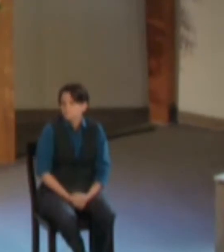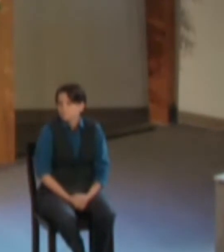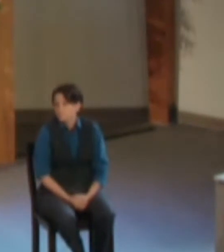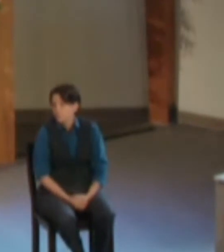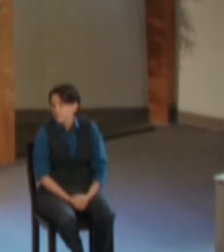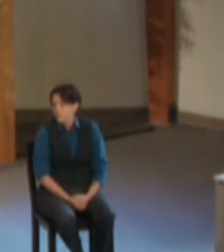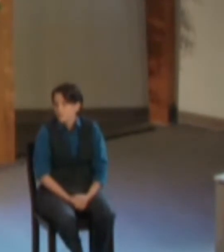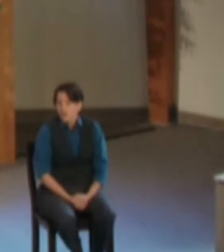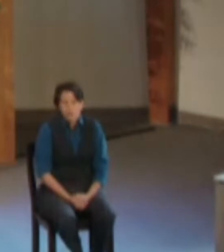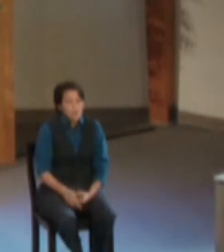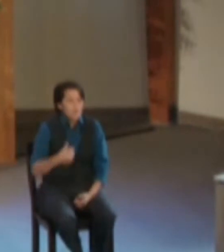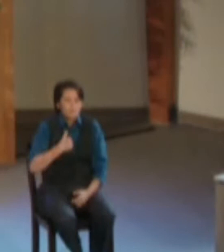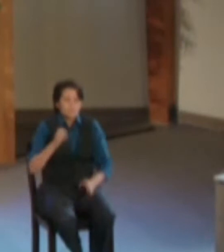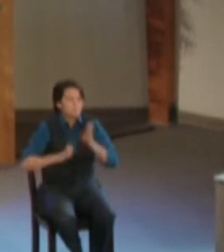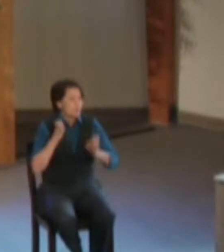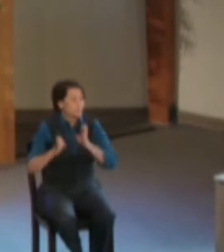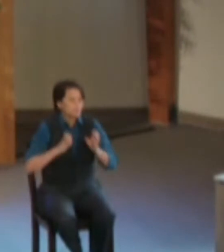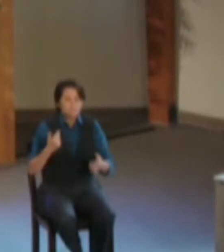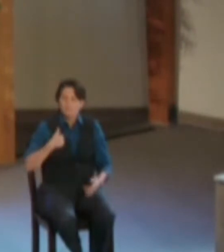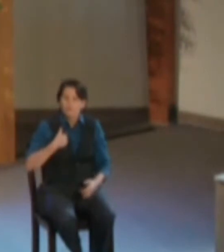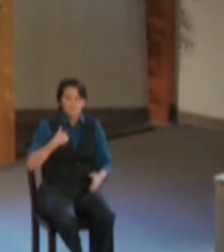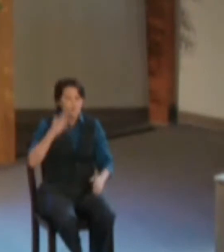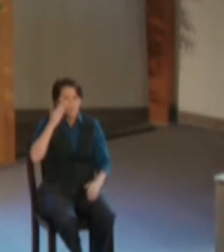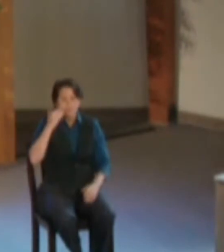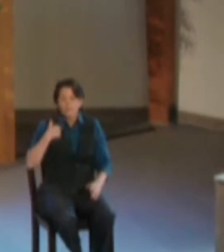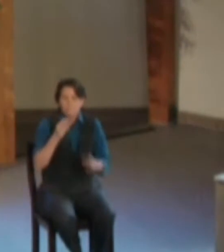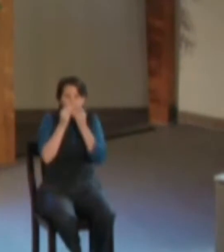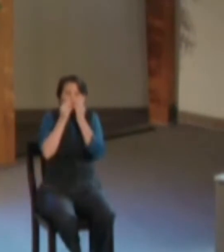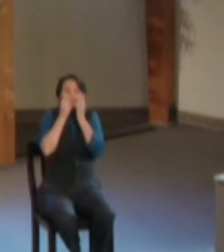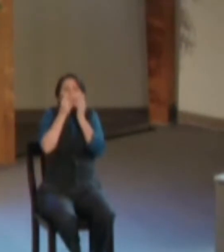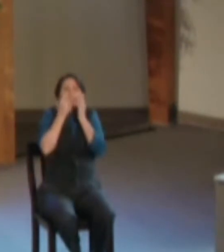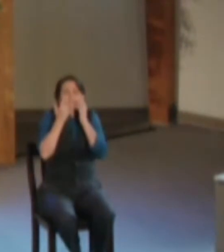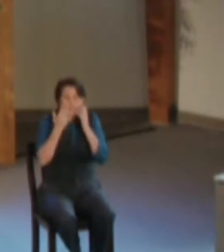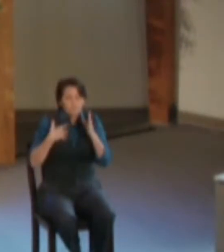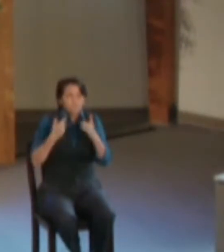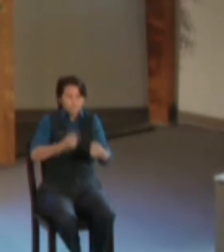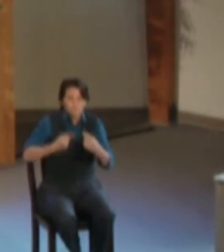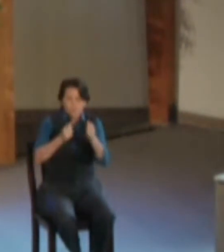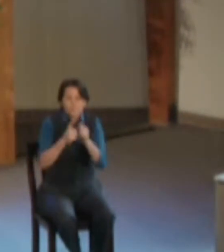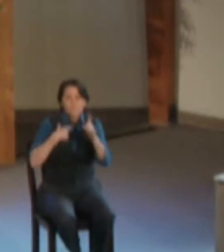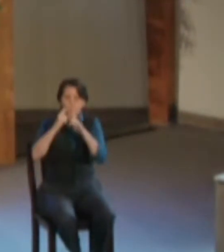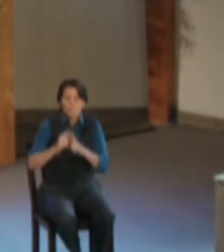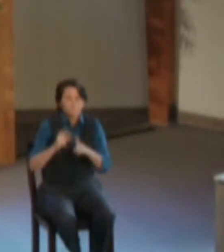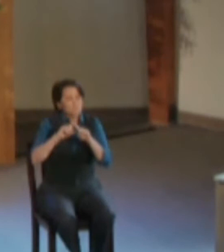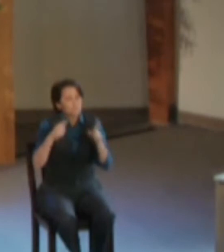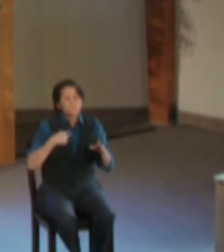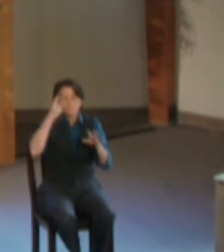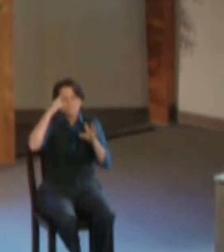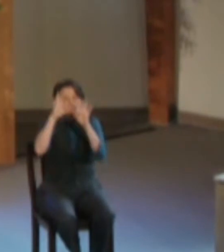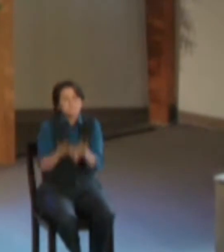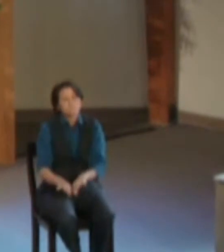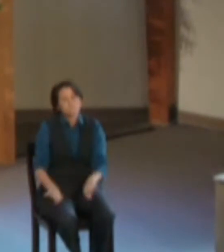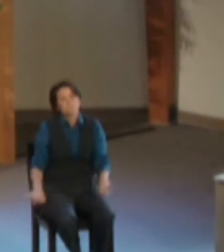I get emotional. I know I got tongue-tied a few times as I'm talking about this because it matters. It matters to me, and I'm